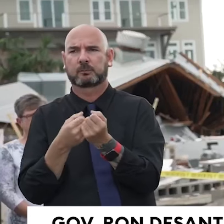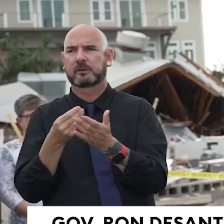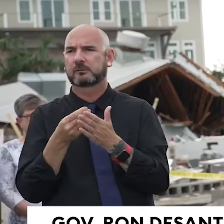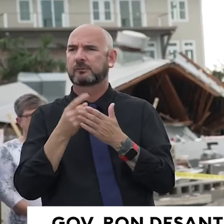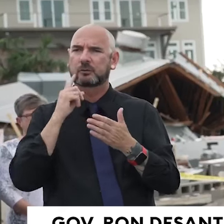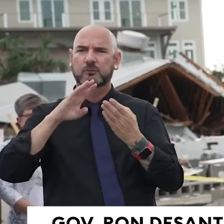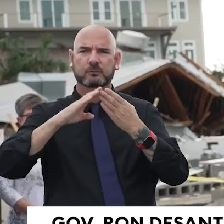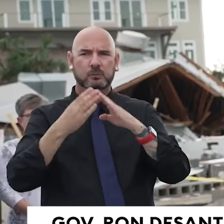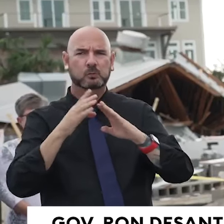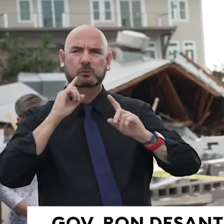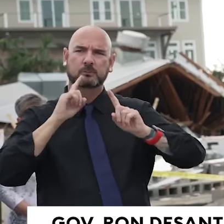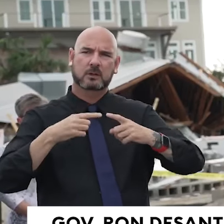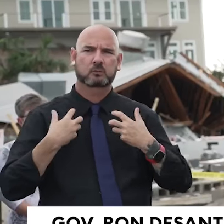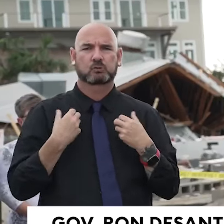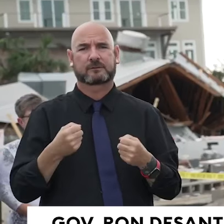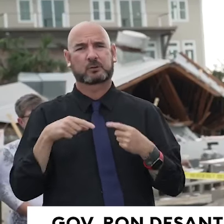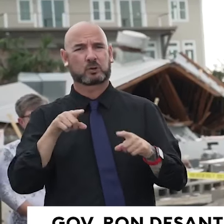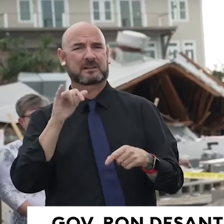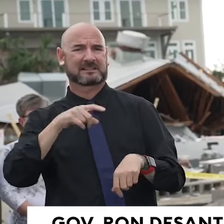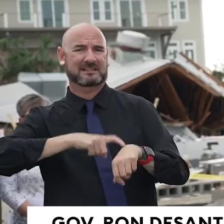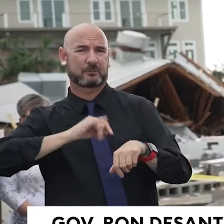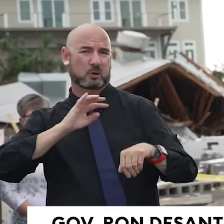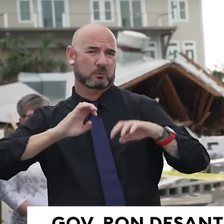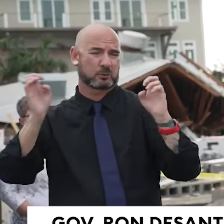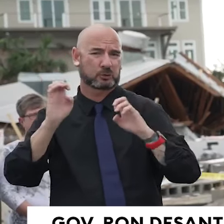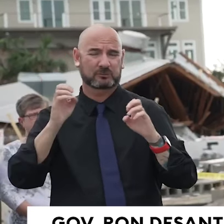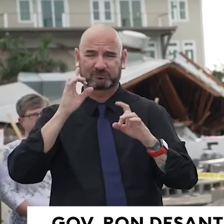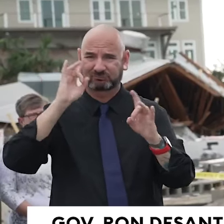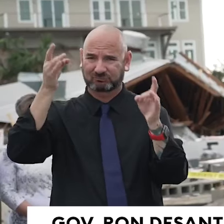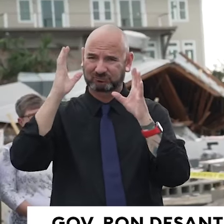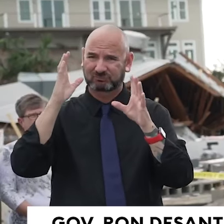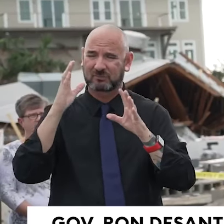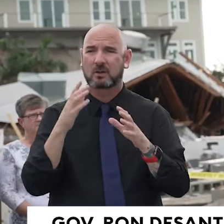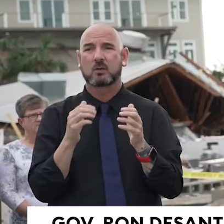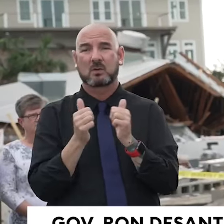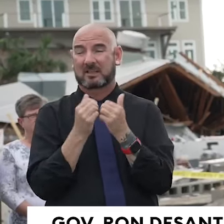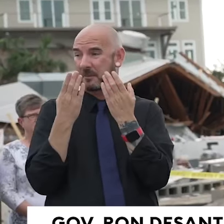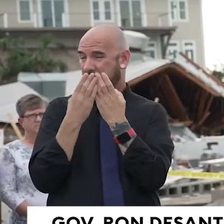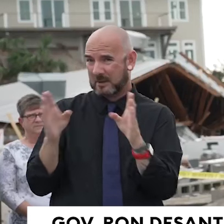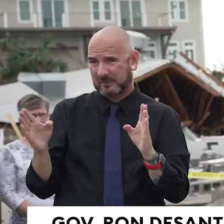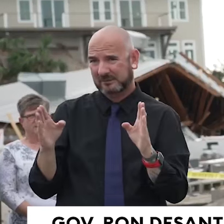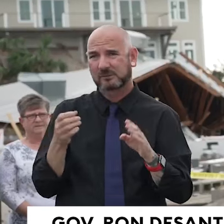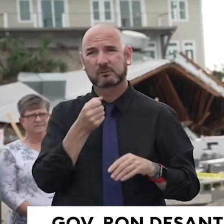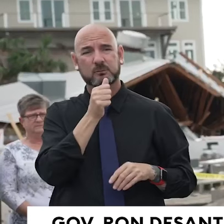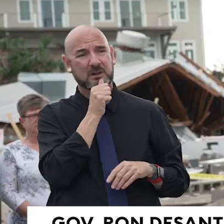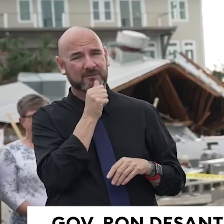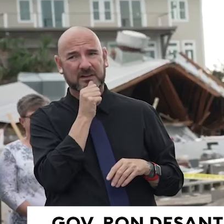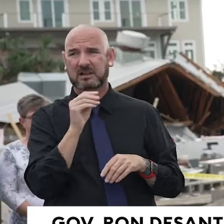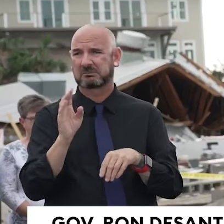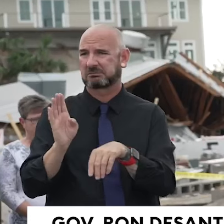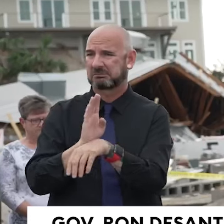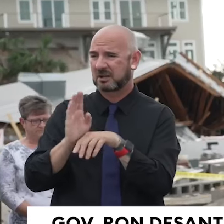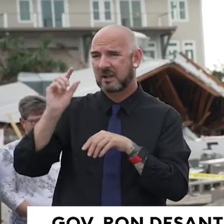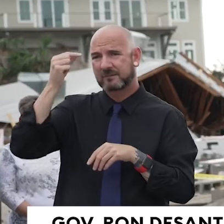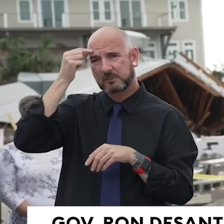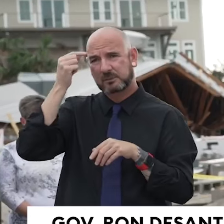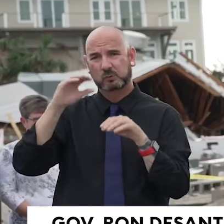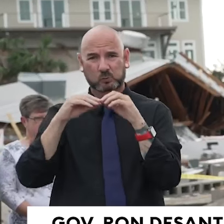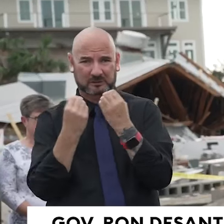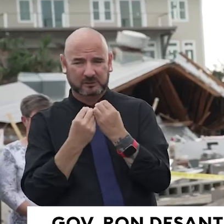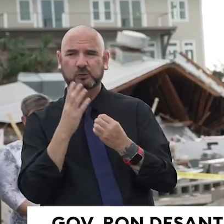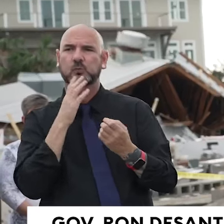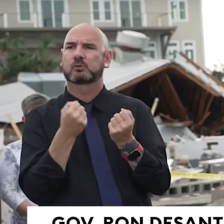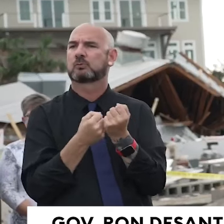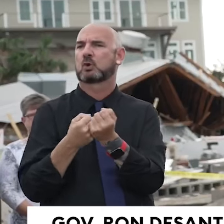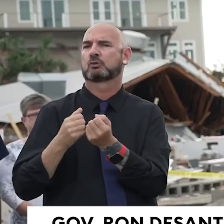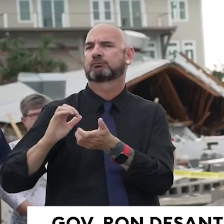times of emergency or disaster. This is a partnership with the public sector, private sector, and other non-government organizations to support response and